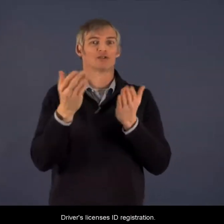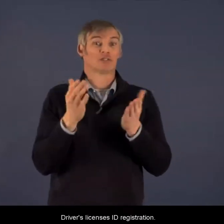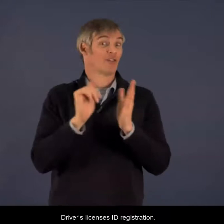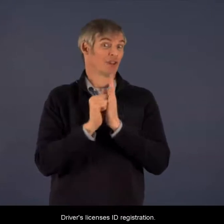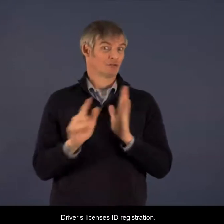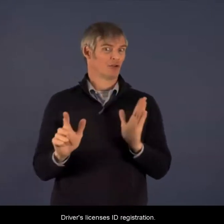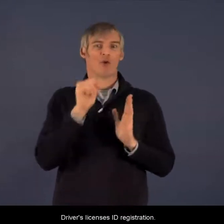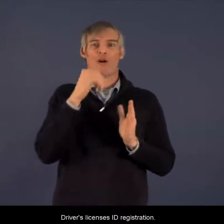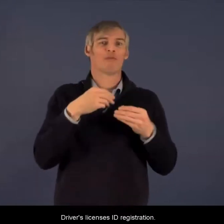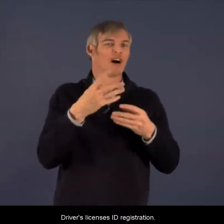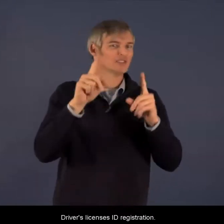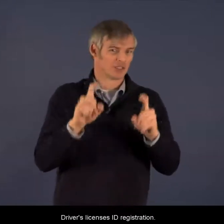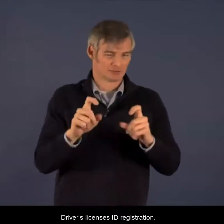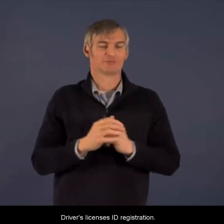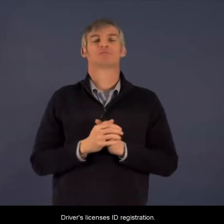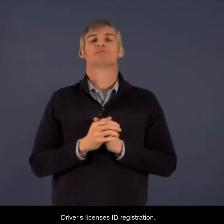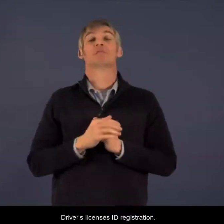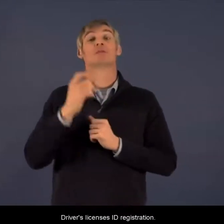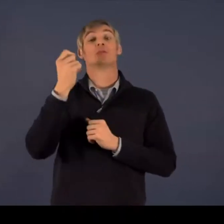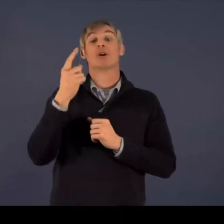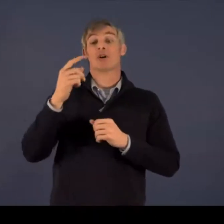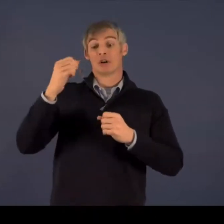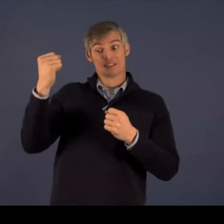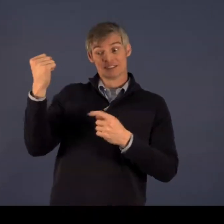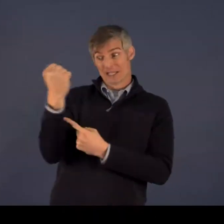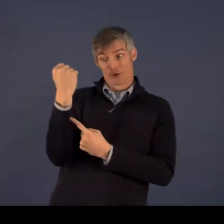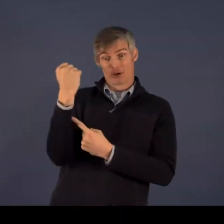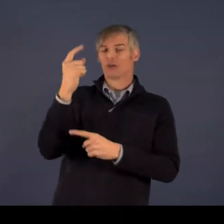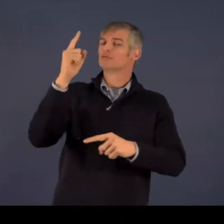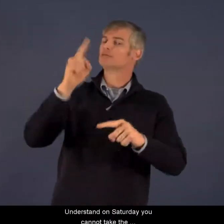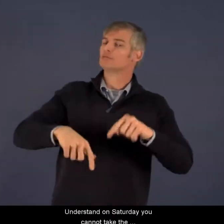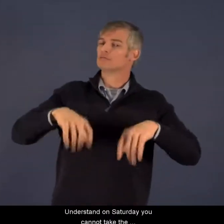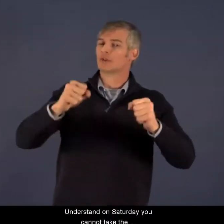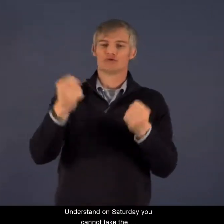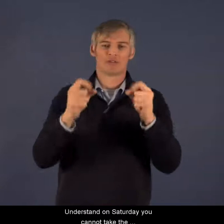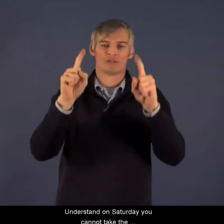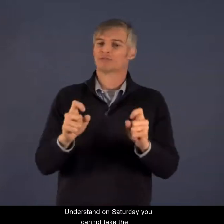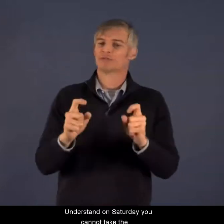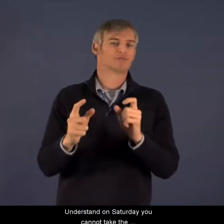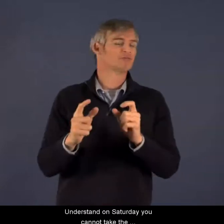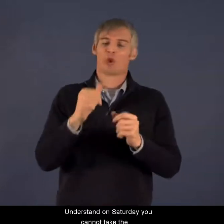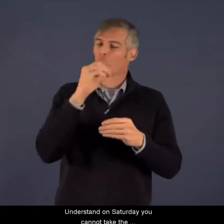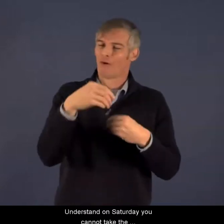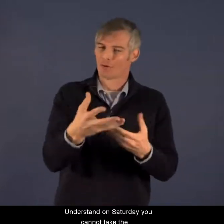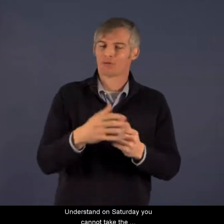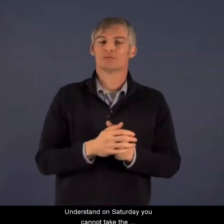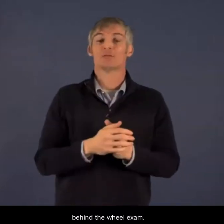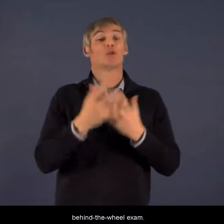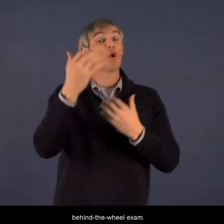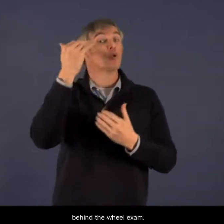driver's licenses, ID, registrations, things like that. So understand, on Saturday, you cannot take the behind